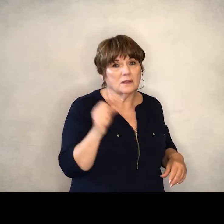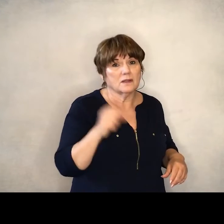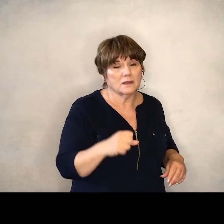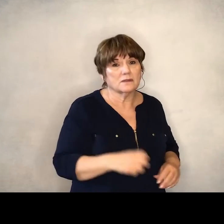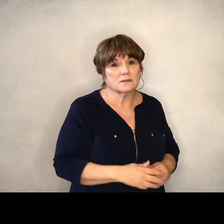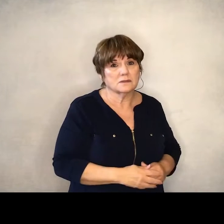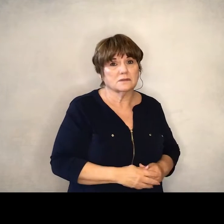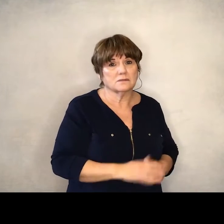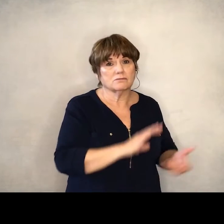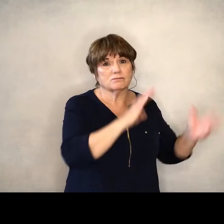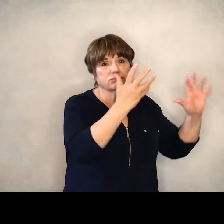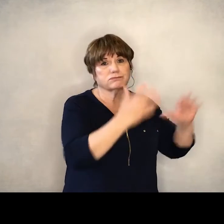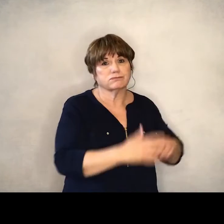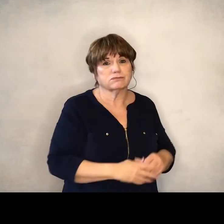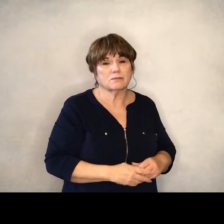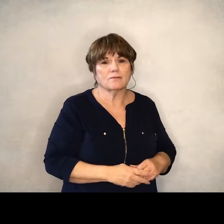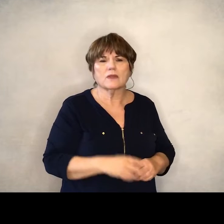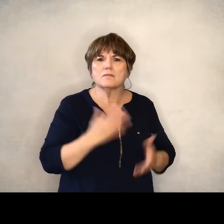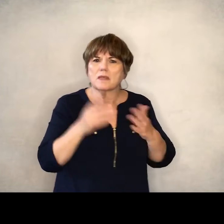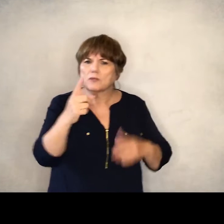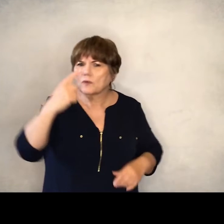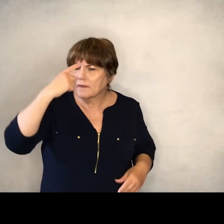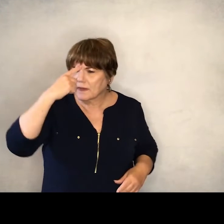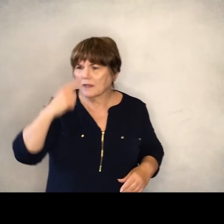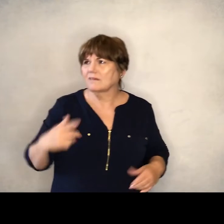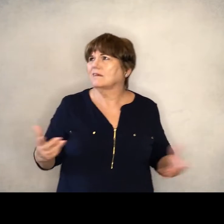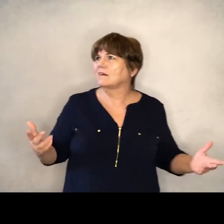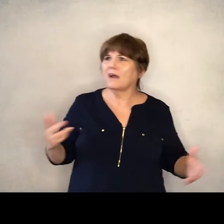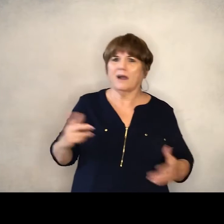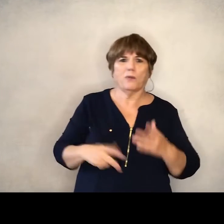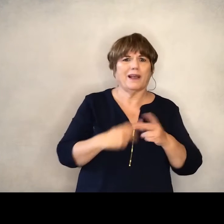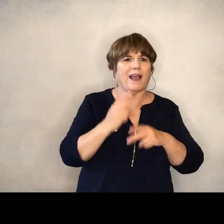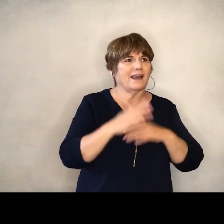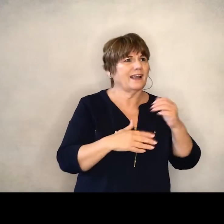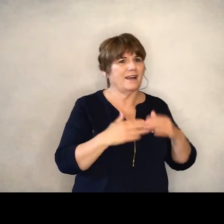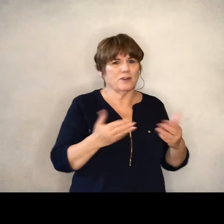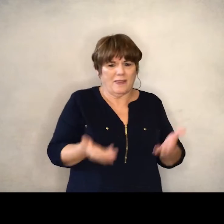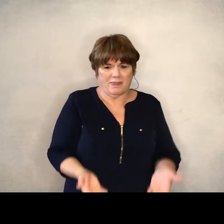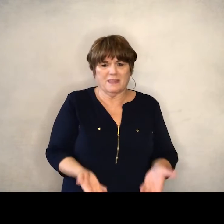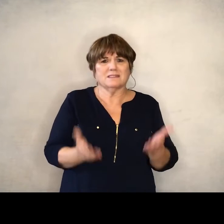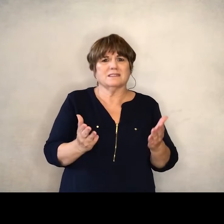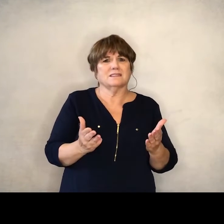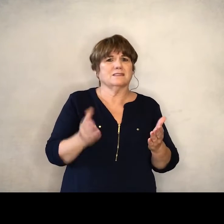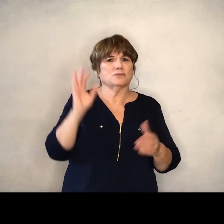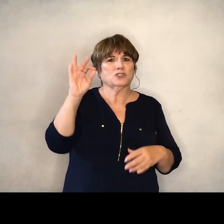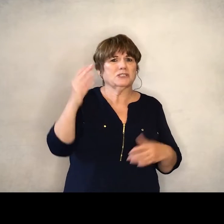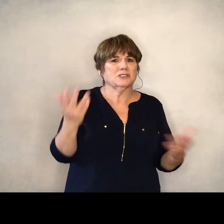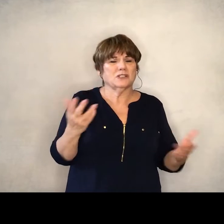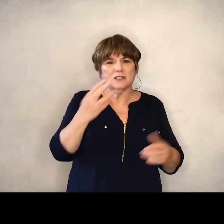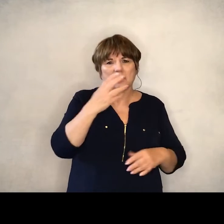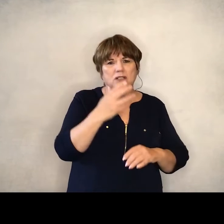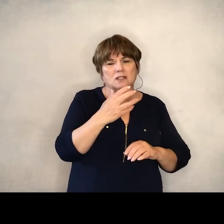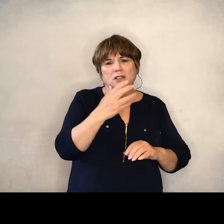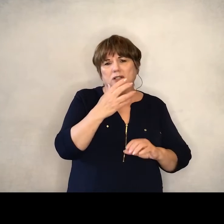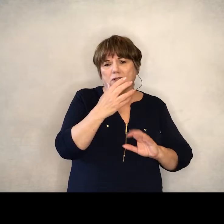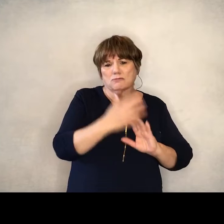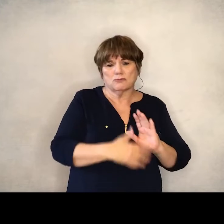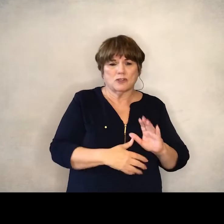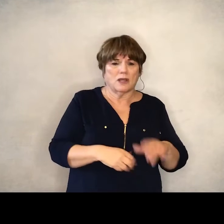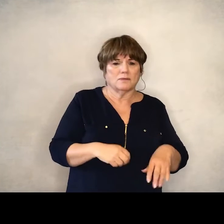So maybe you're thinking, what kind of comfort is this? Romans 8:28 doesn't even mean I won't be